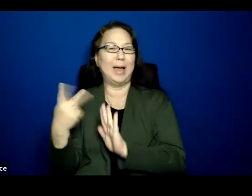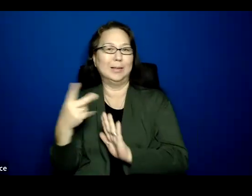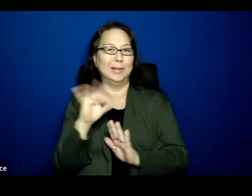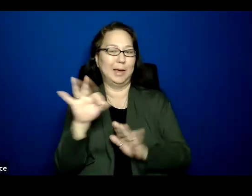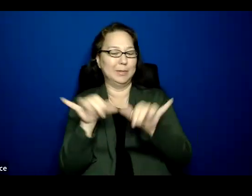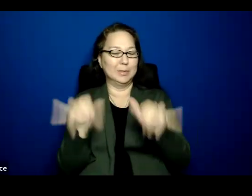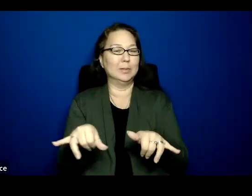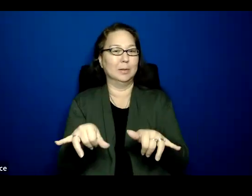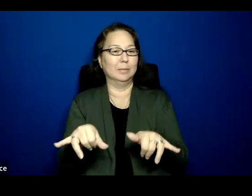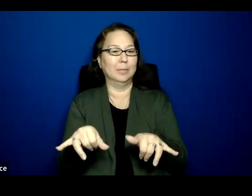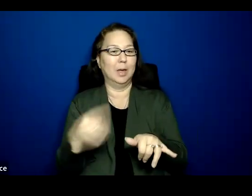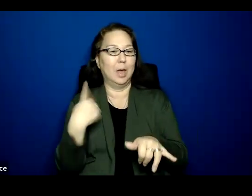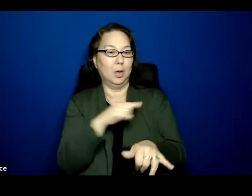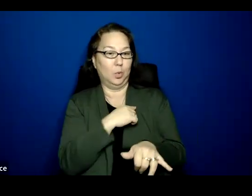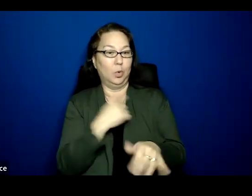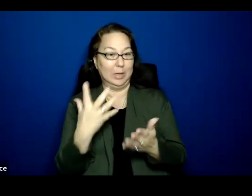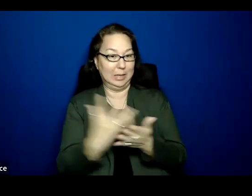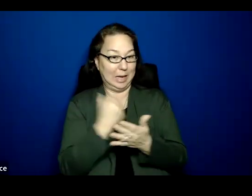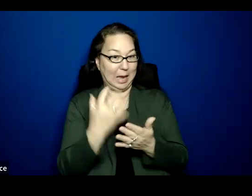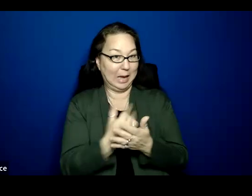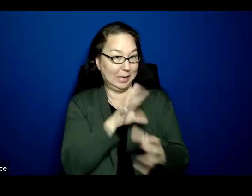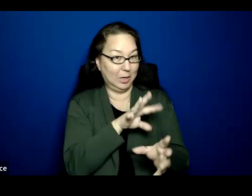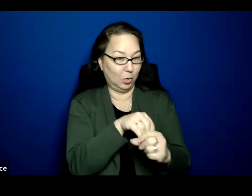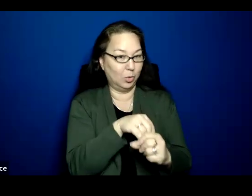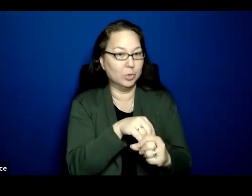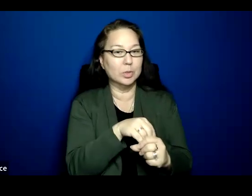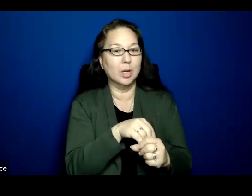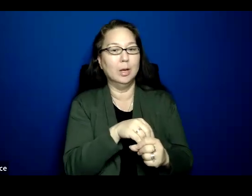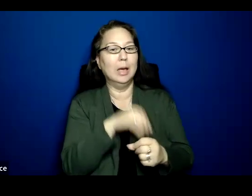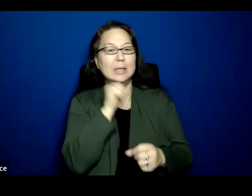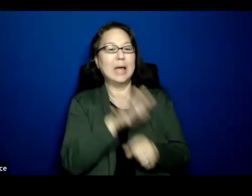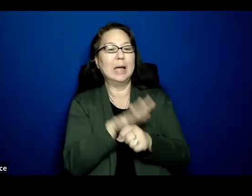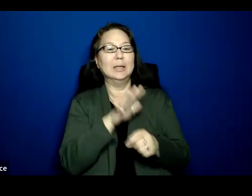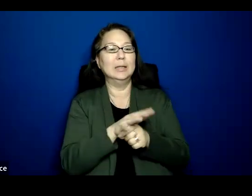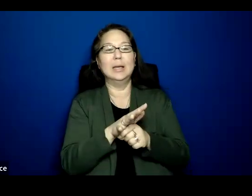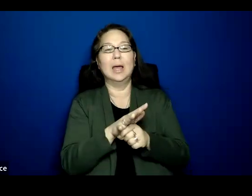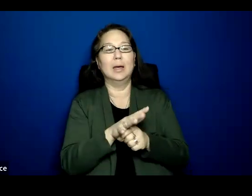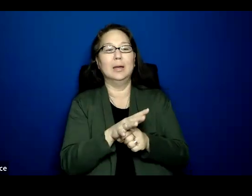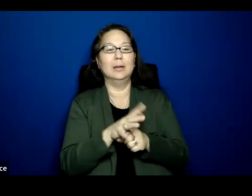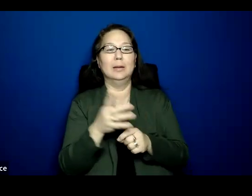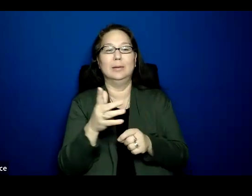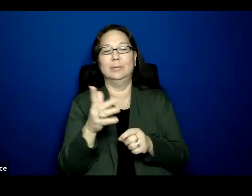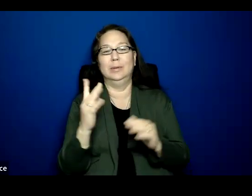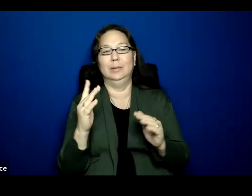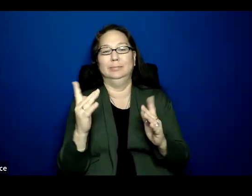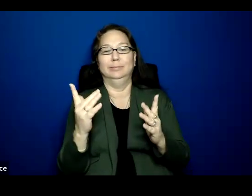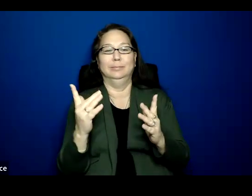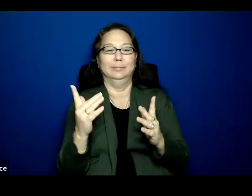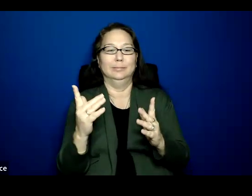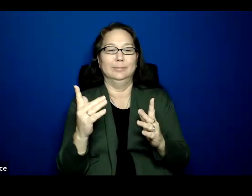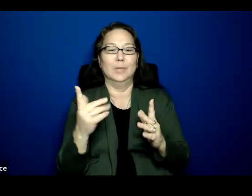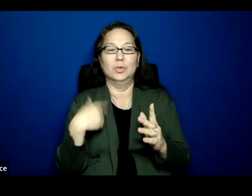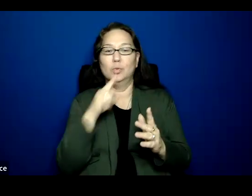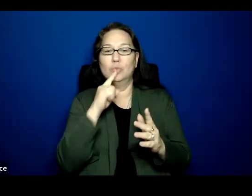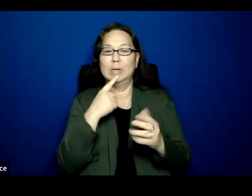in inclusion, it's not at an even enough rate to take an equivalent amount of substantially separate offline, particularly post-pandemic when we